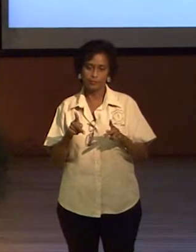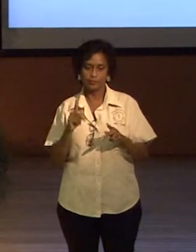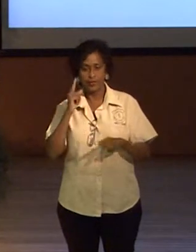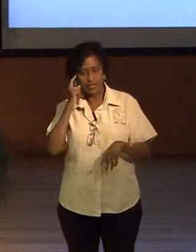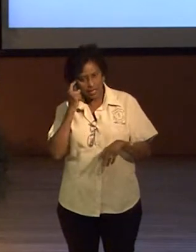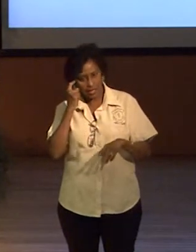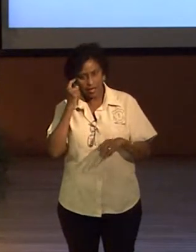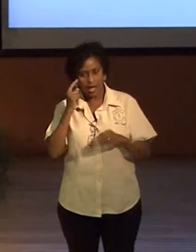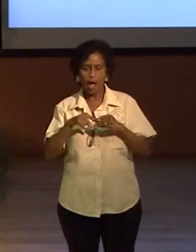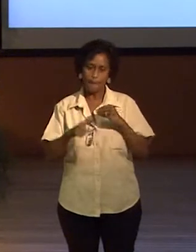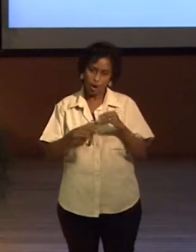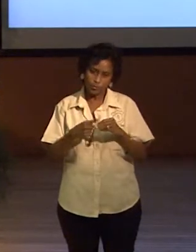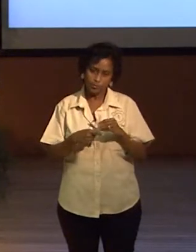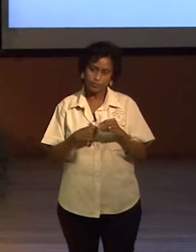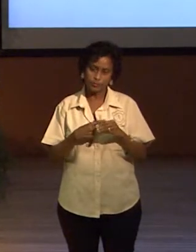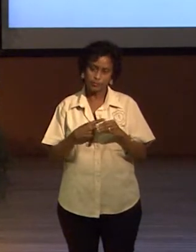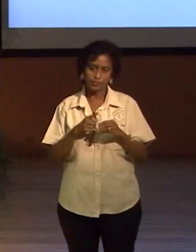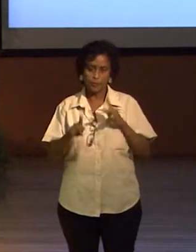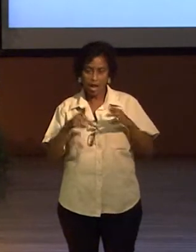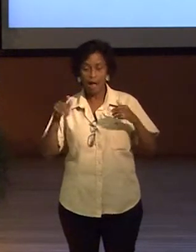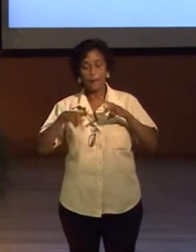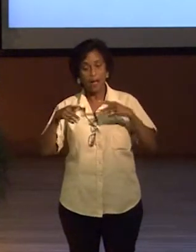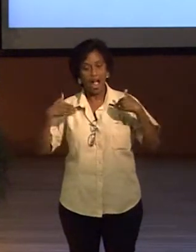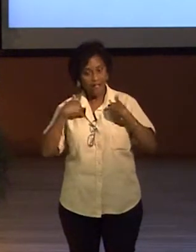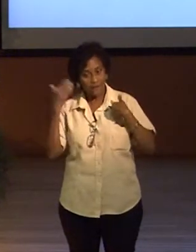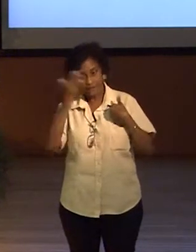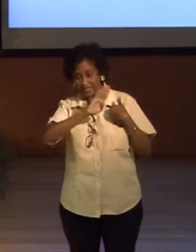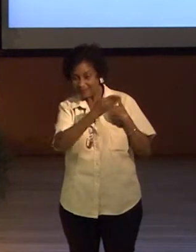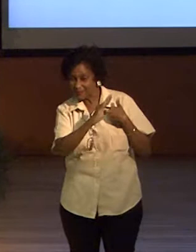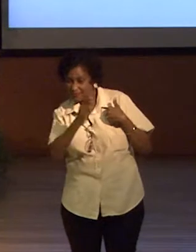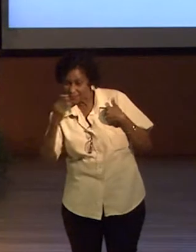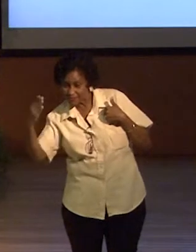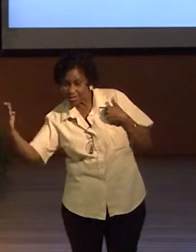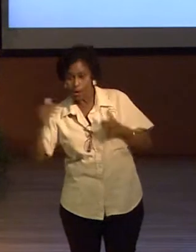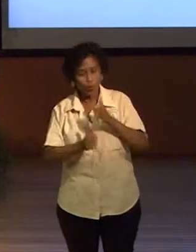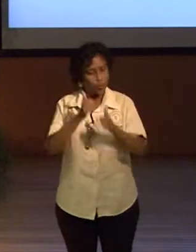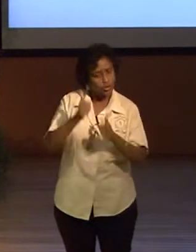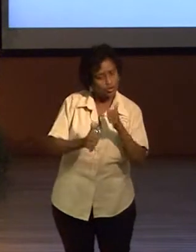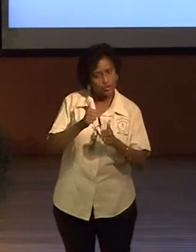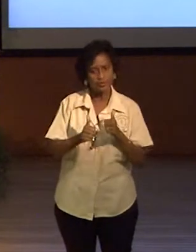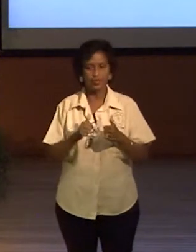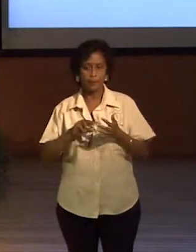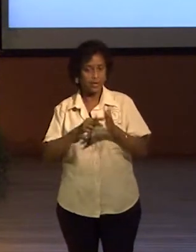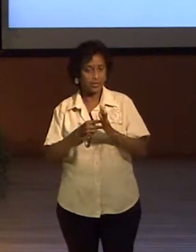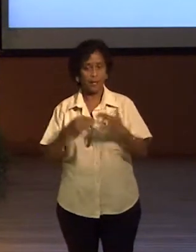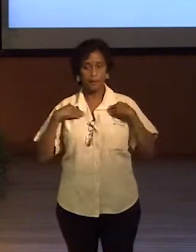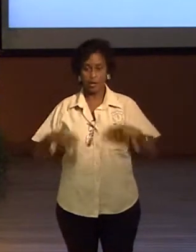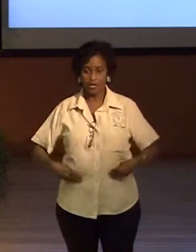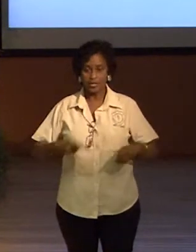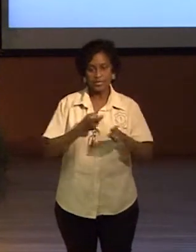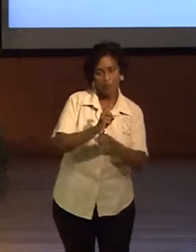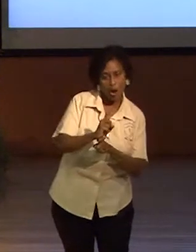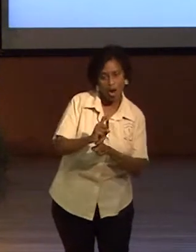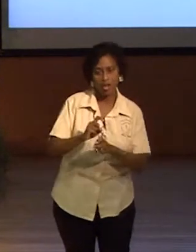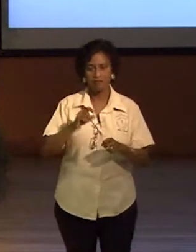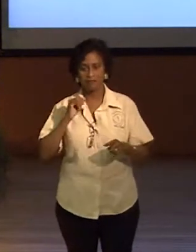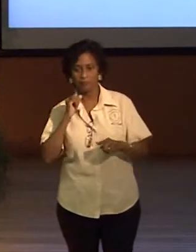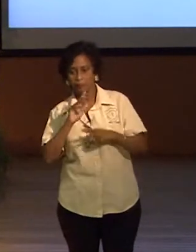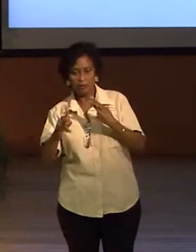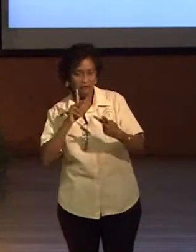understanding about people who have these conditions, that they are physically defective, and somehow,